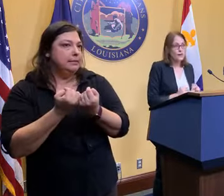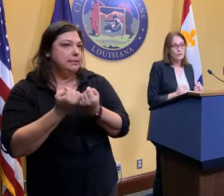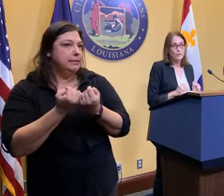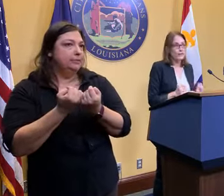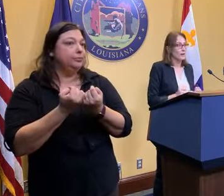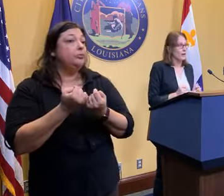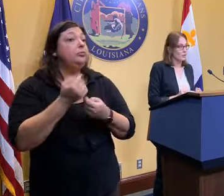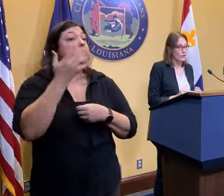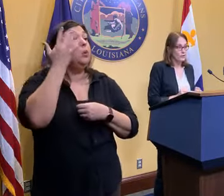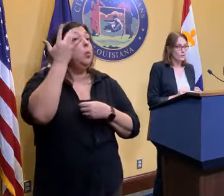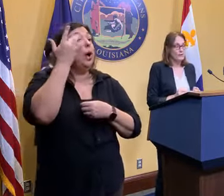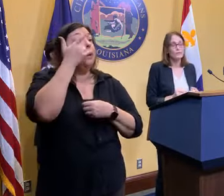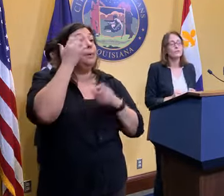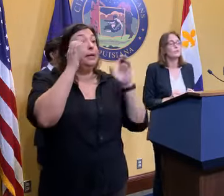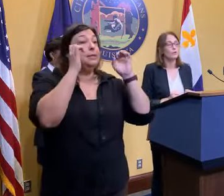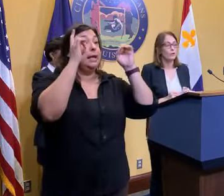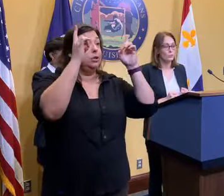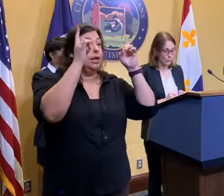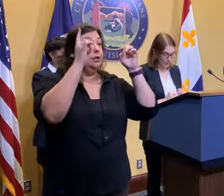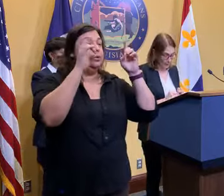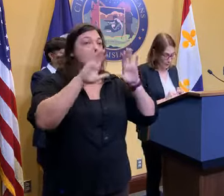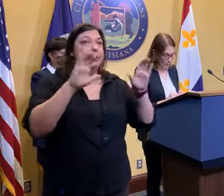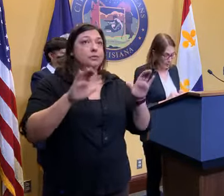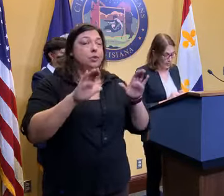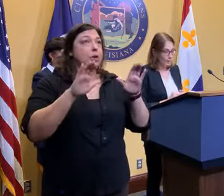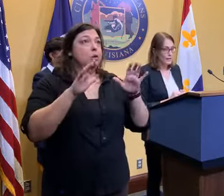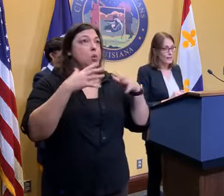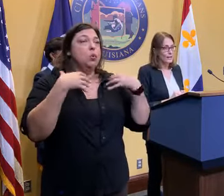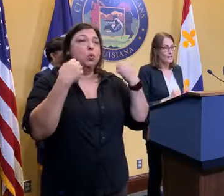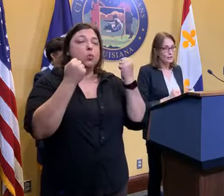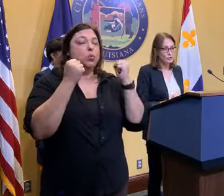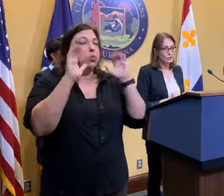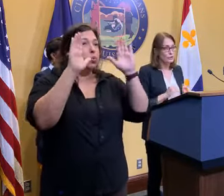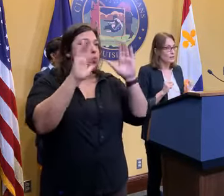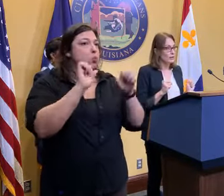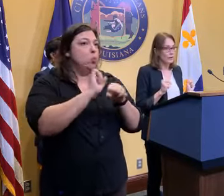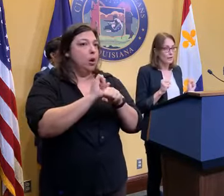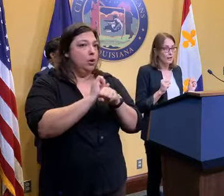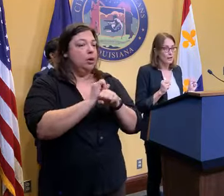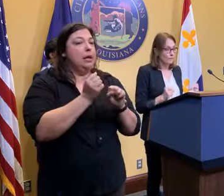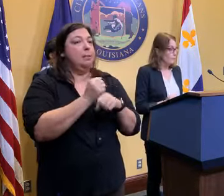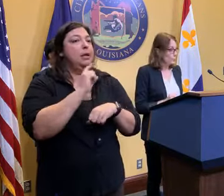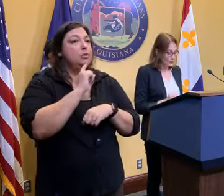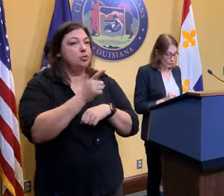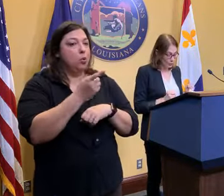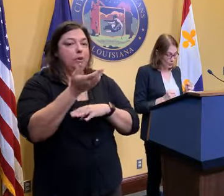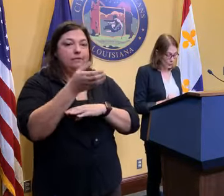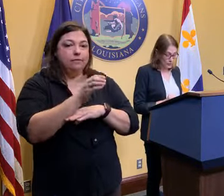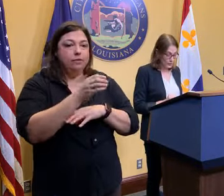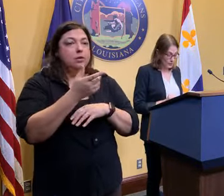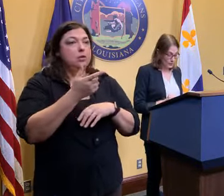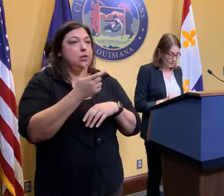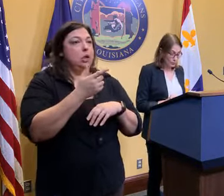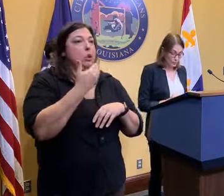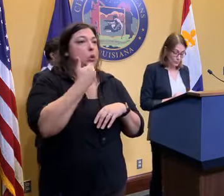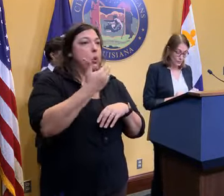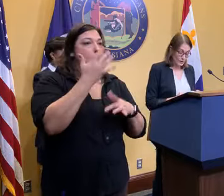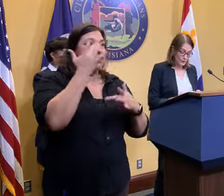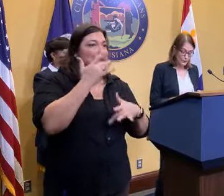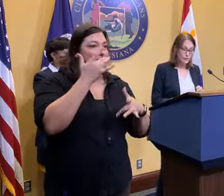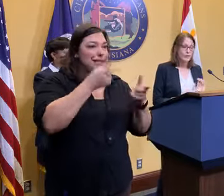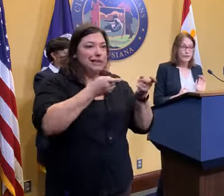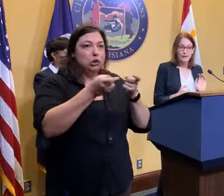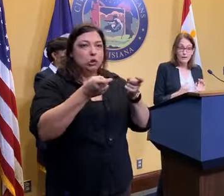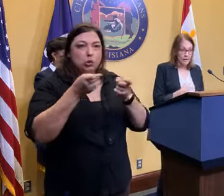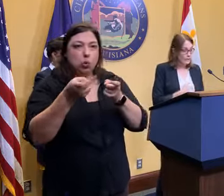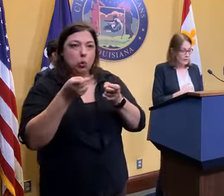Again, that's because our educators have done heroic work in instituting and enforcing good disease control